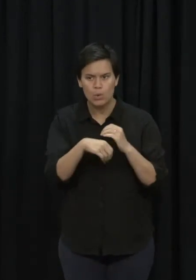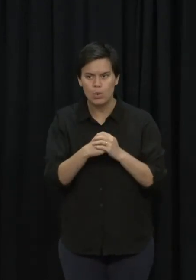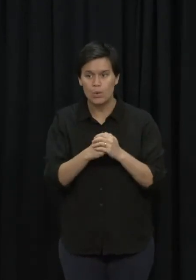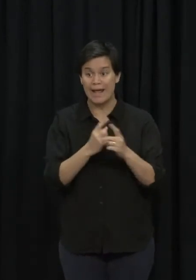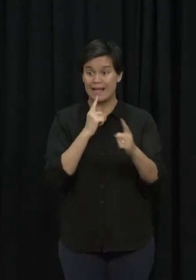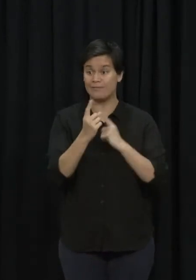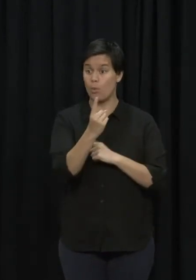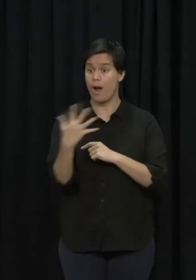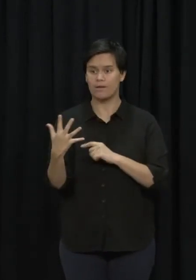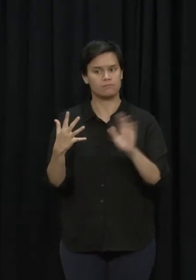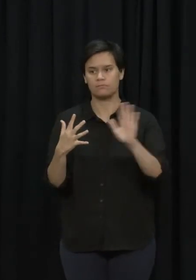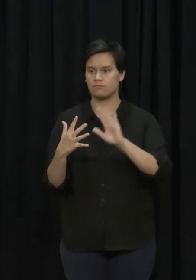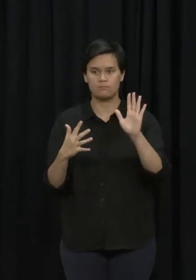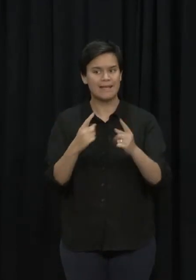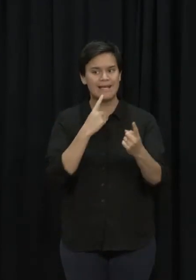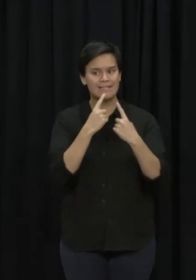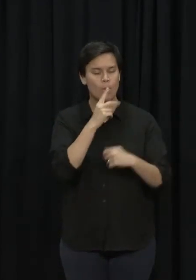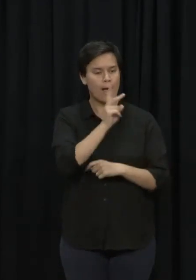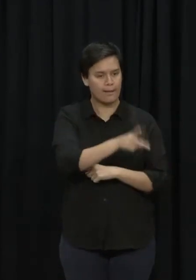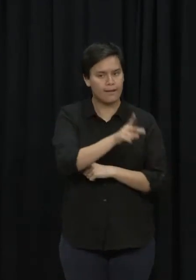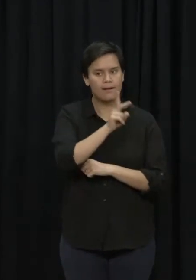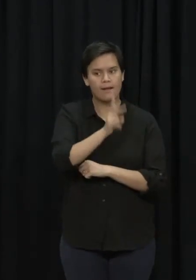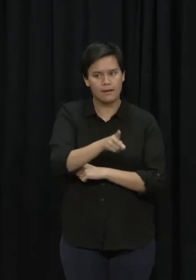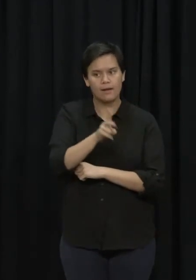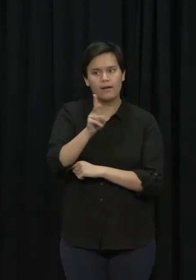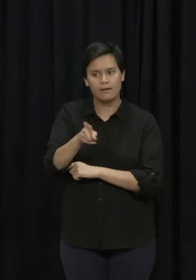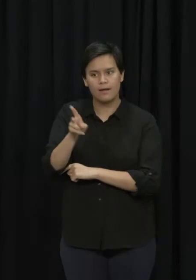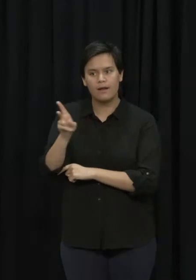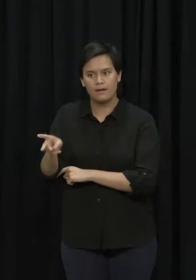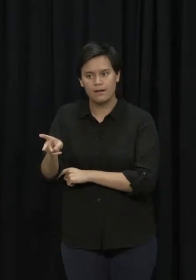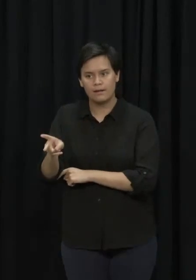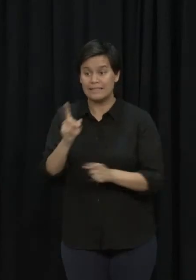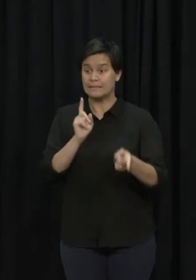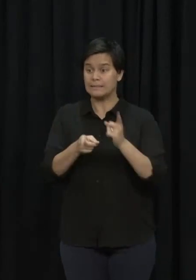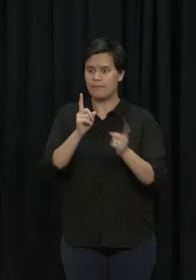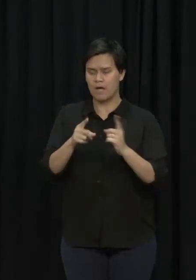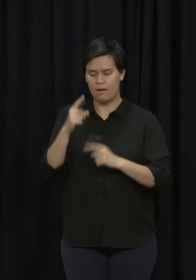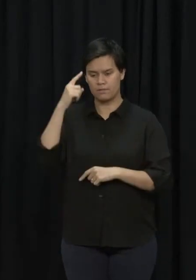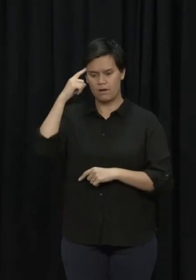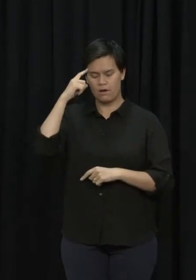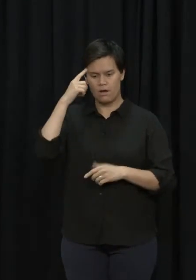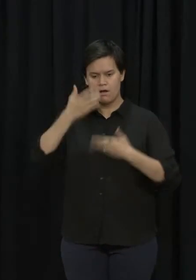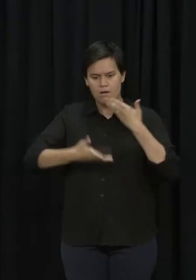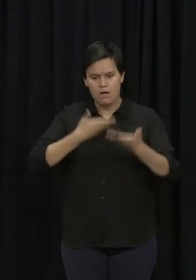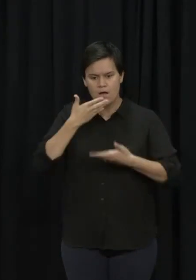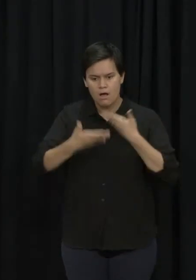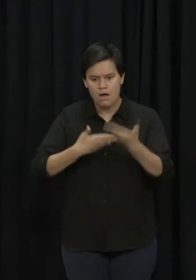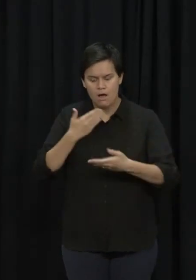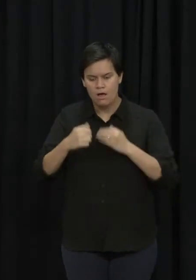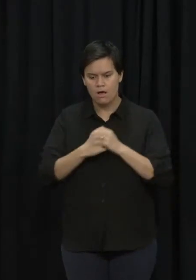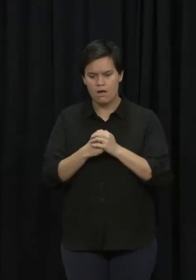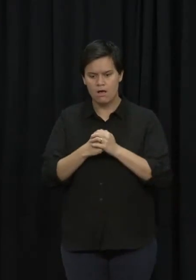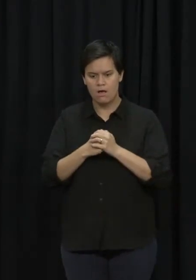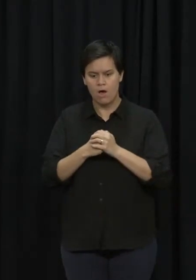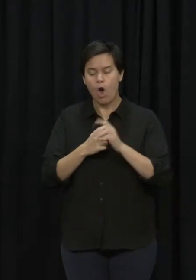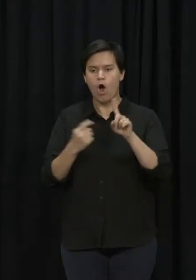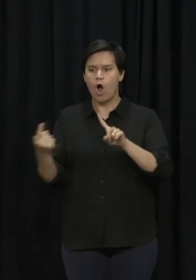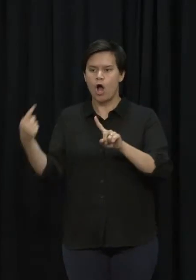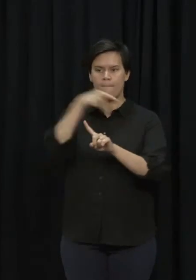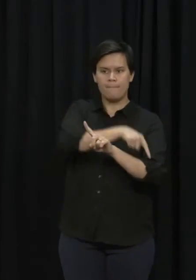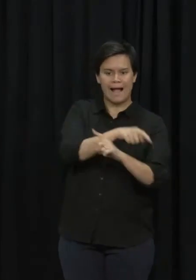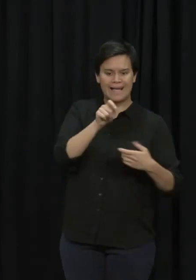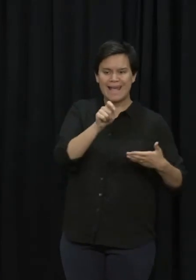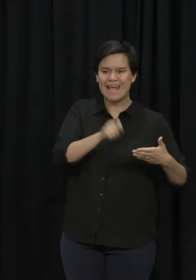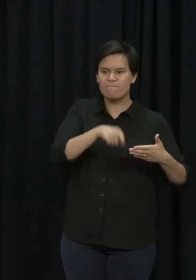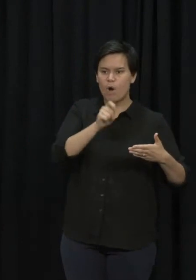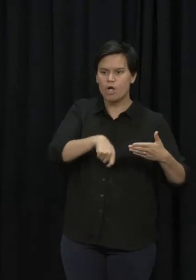interviews to help someone spend a bit of time reflecting on what they've done, go through their records, look at their FPOS data, their phone records